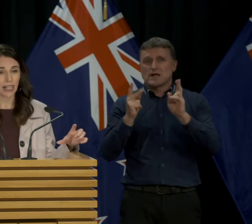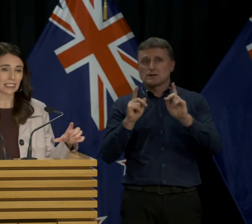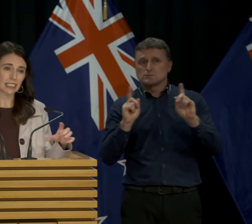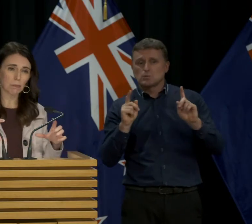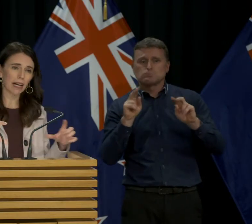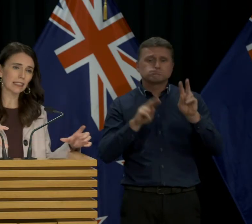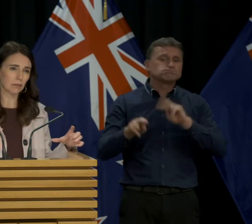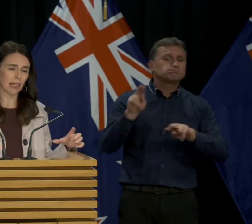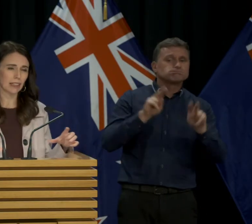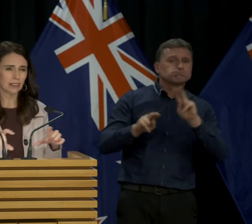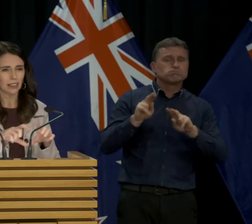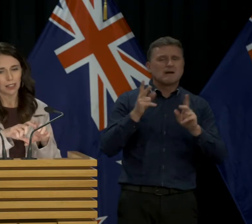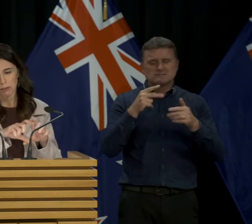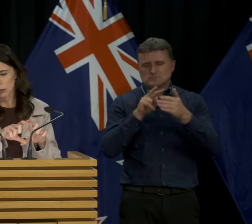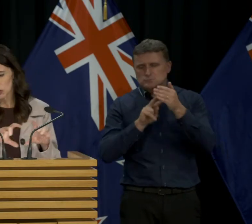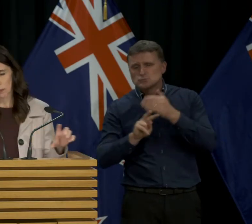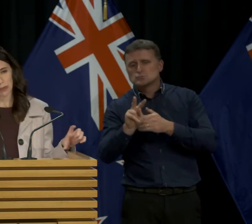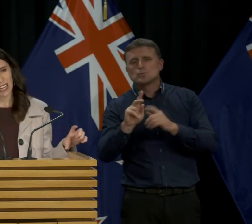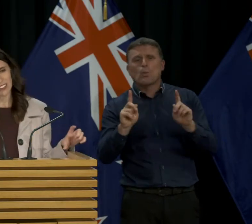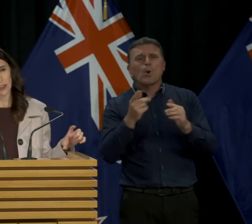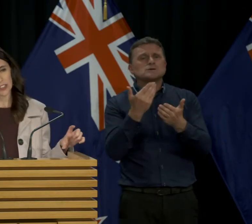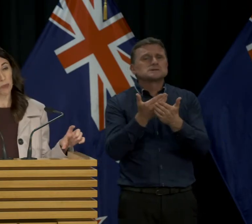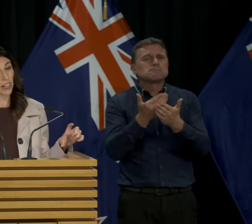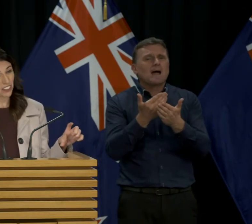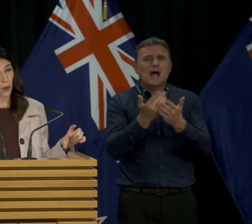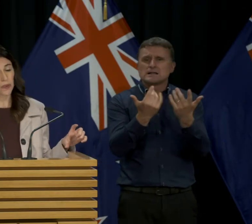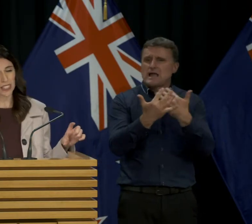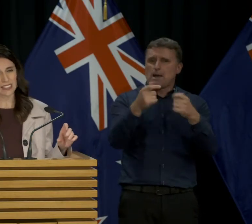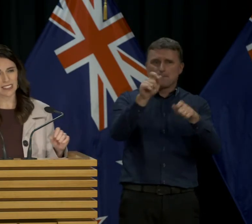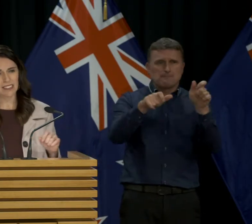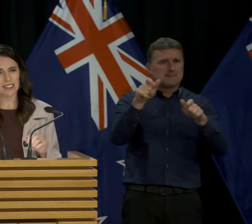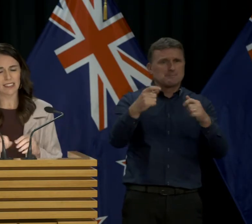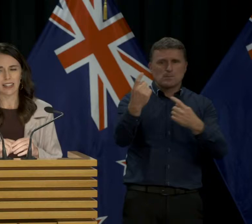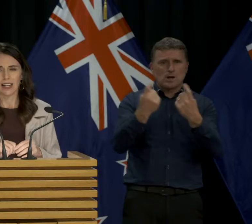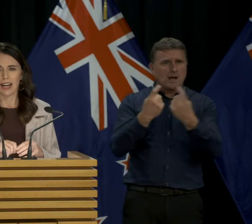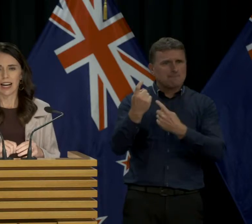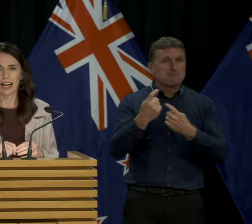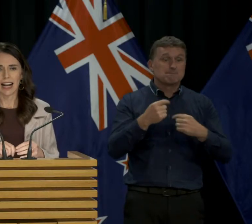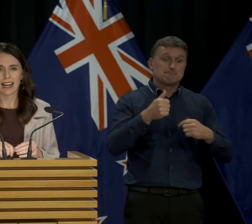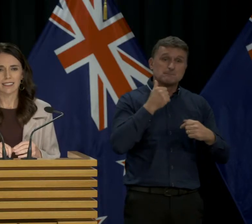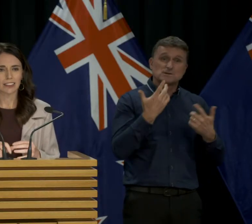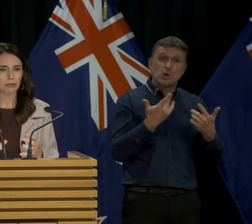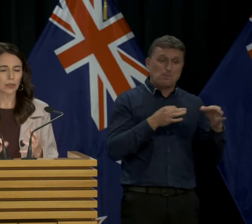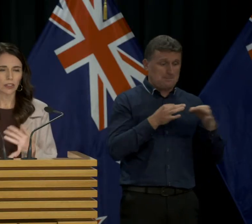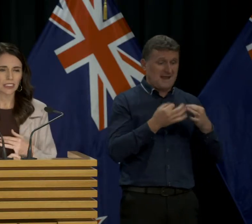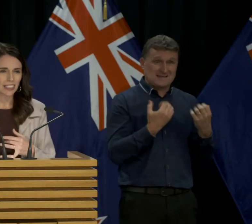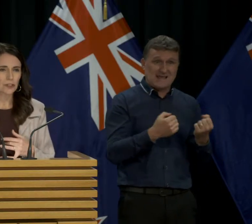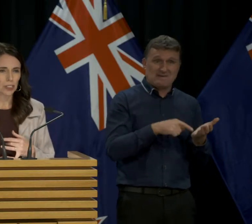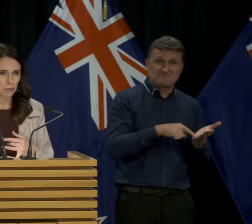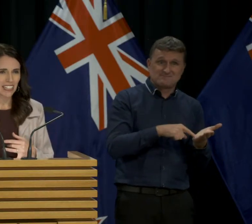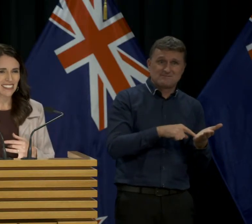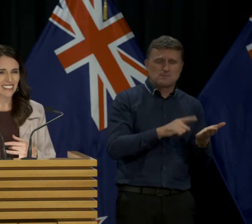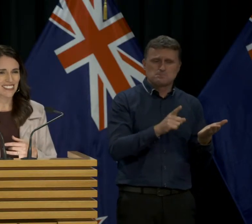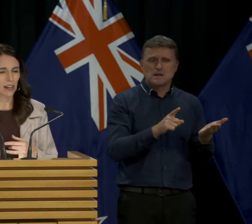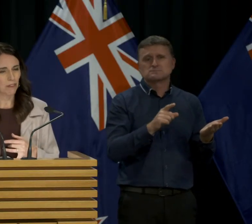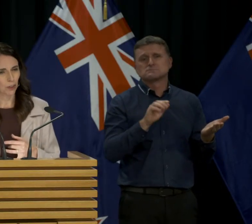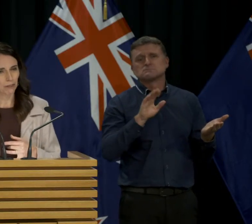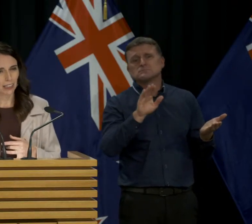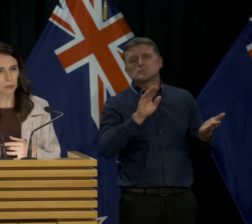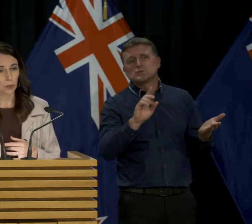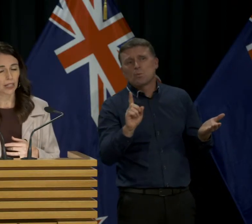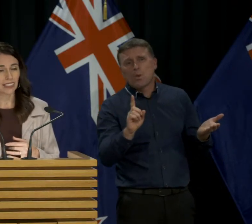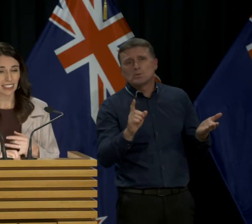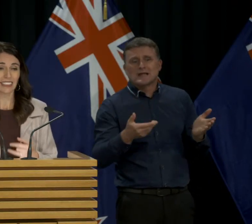having to anticipate demand, but also plan those that we know exists. And with those extra spaces that